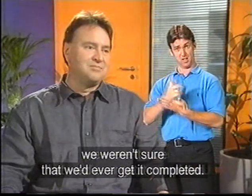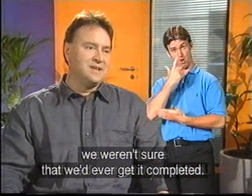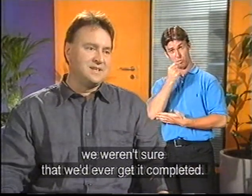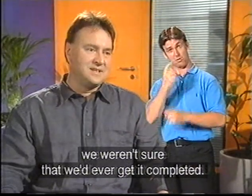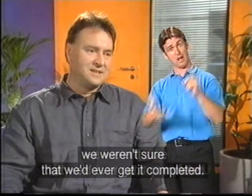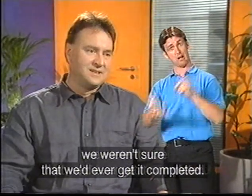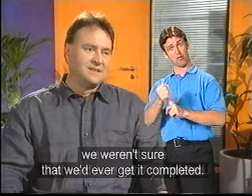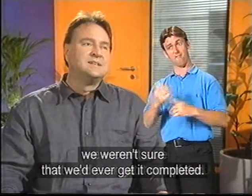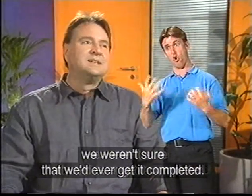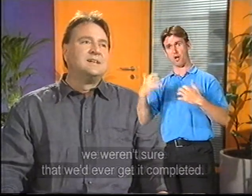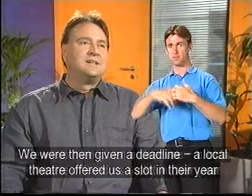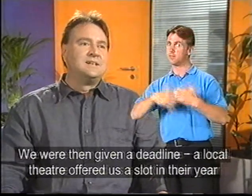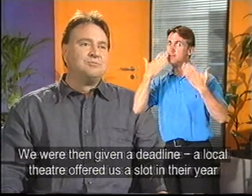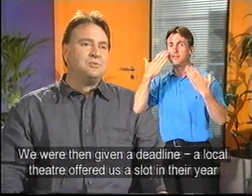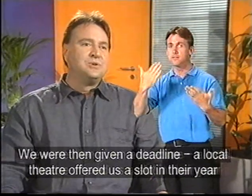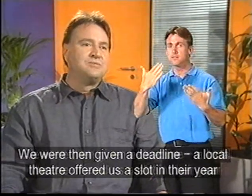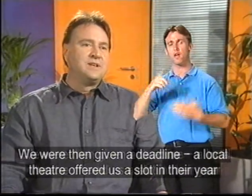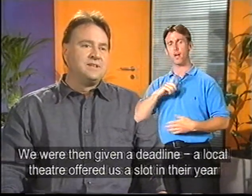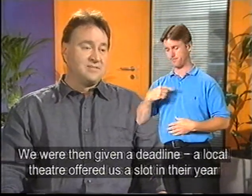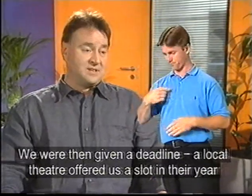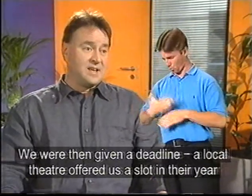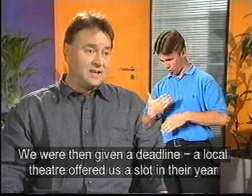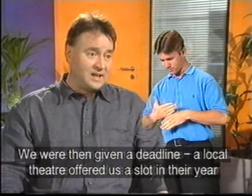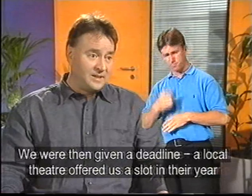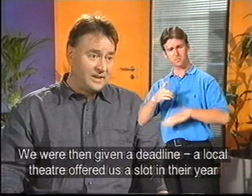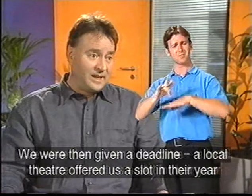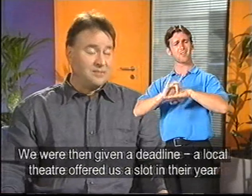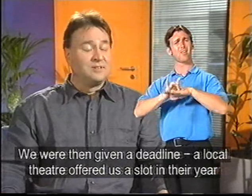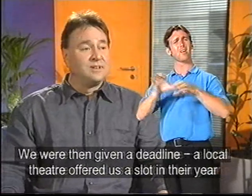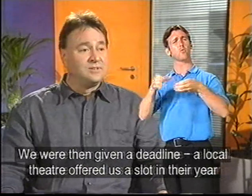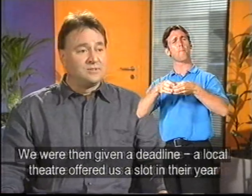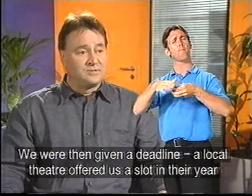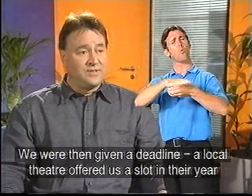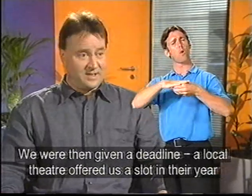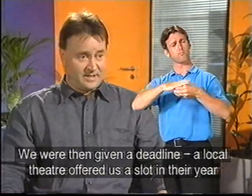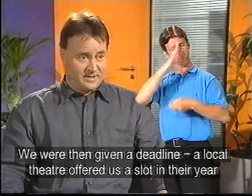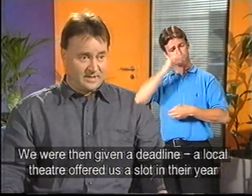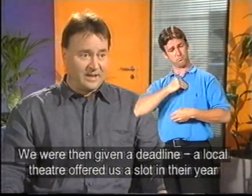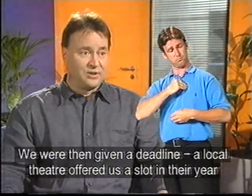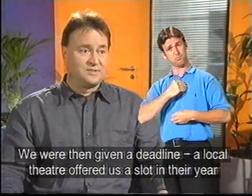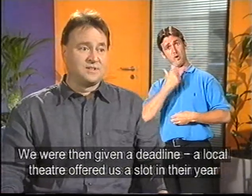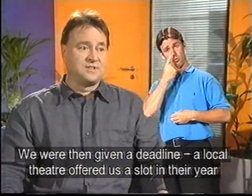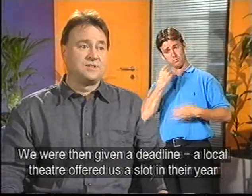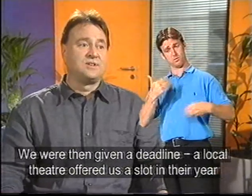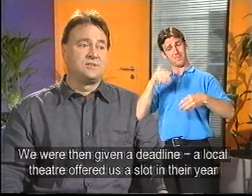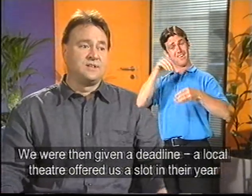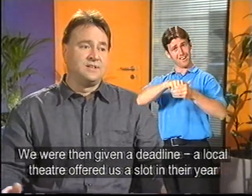completed. We were then given a deadline. A local theatre had offered us a slot in their